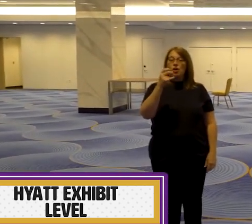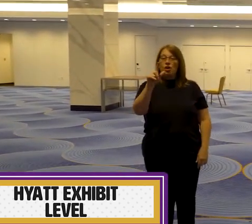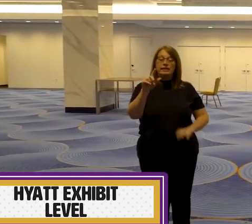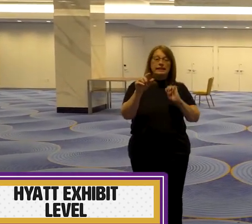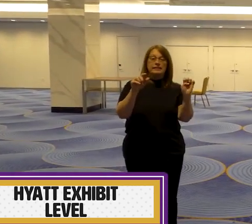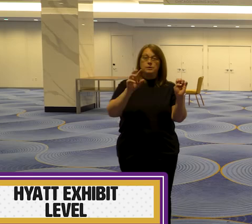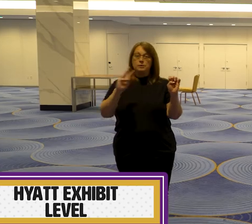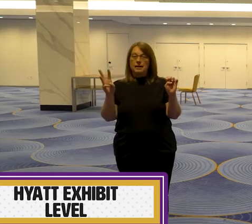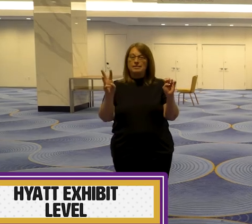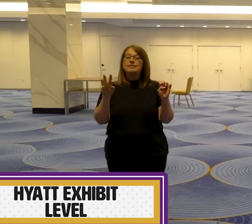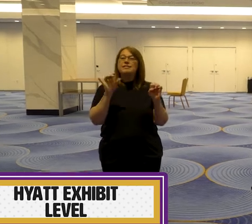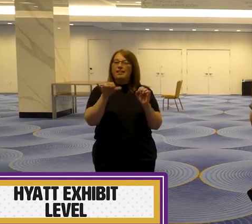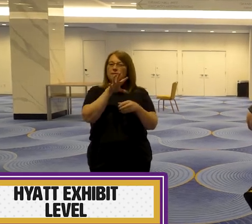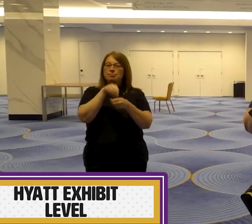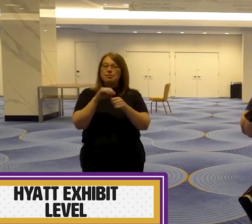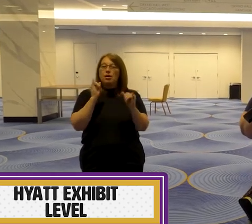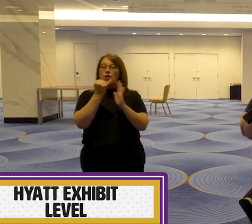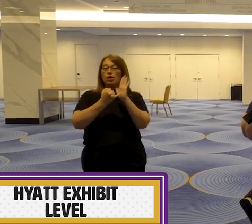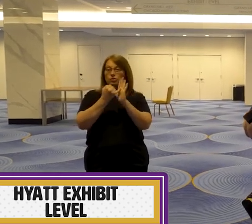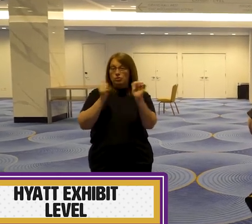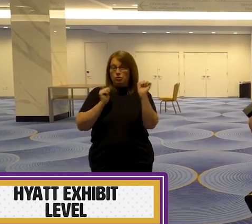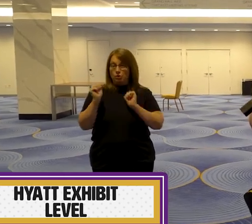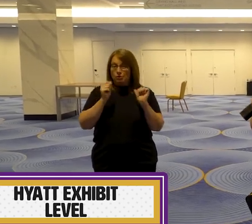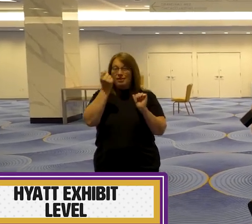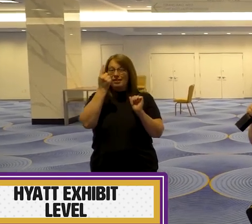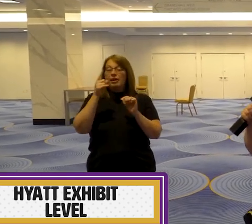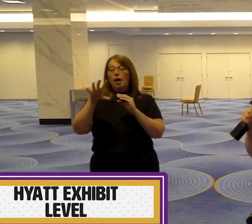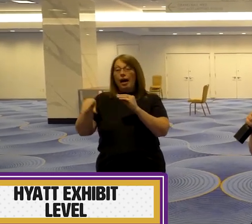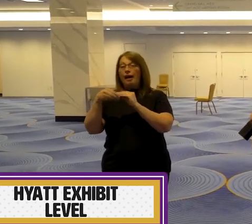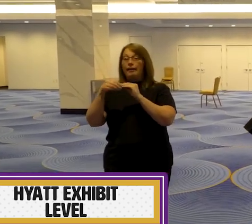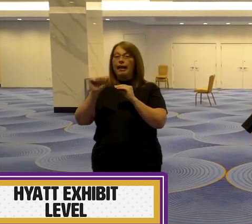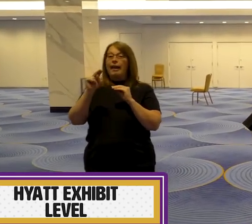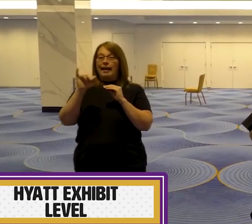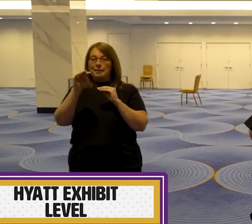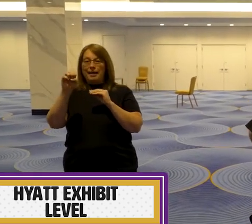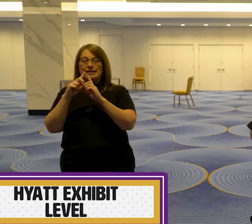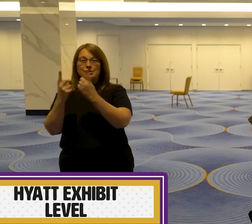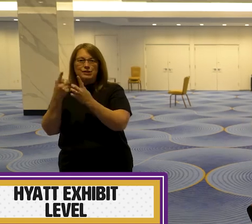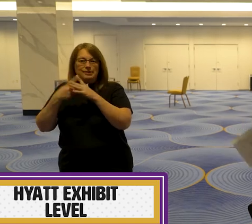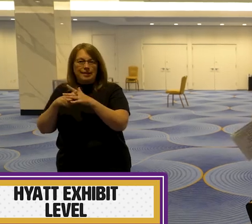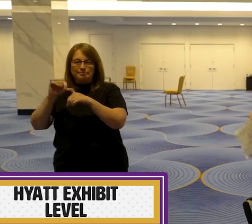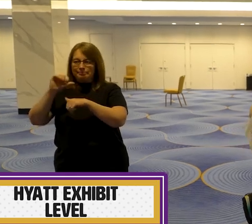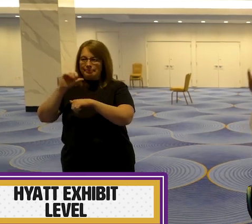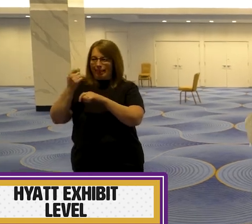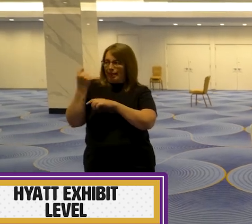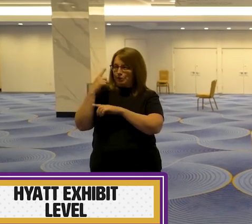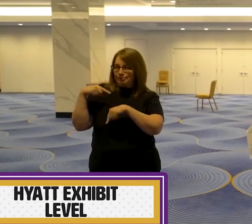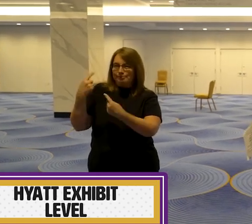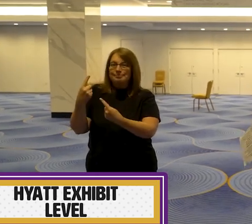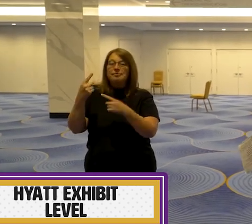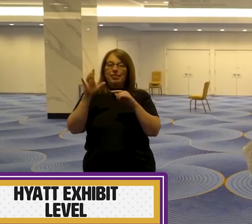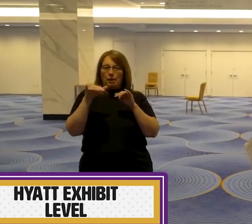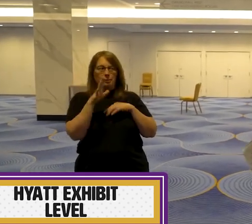you'll find the art show. Now, relatively new to the art show is the Anime District. It started last year. That'll be on